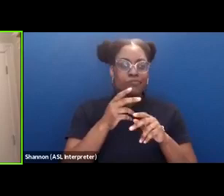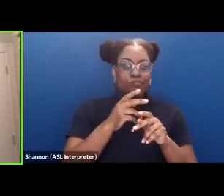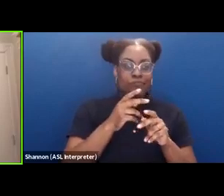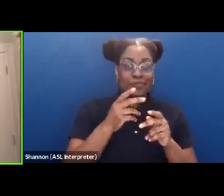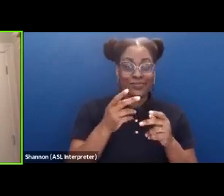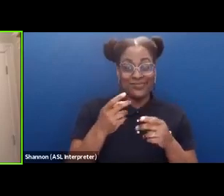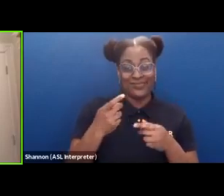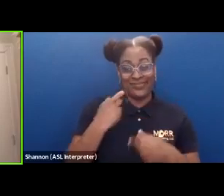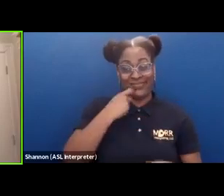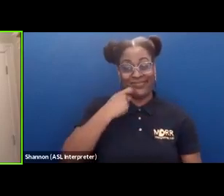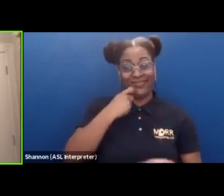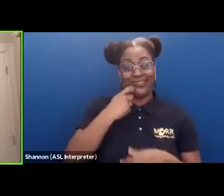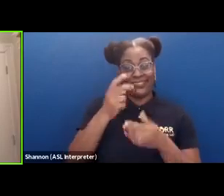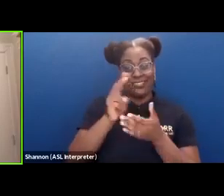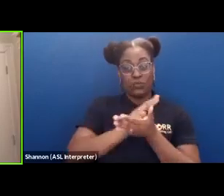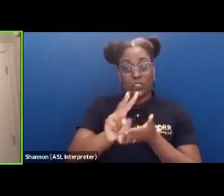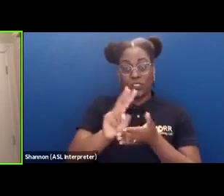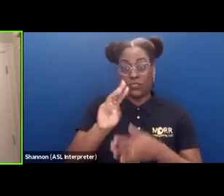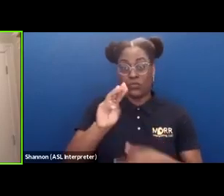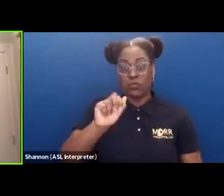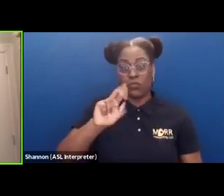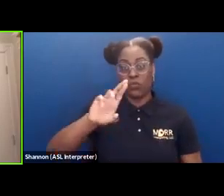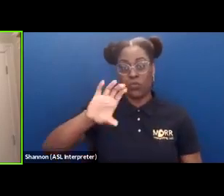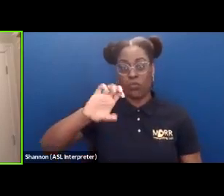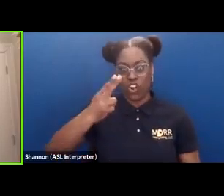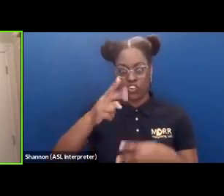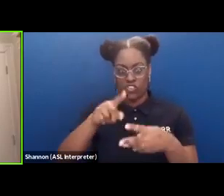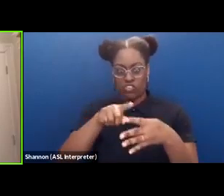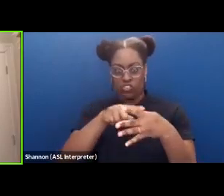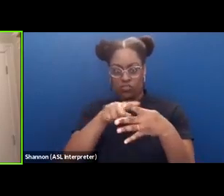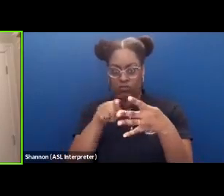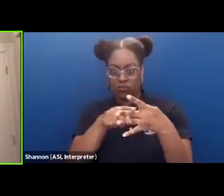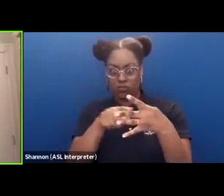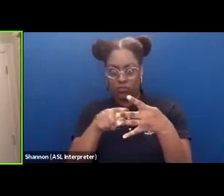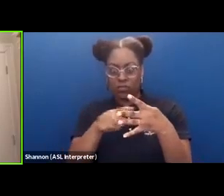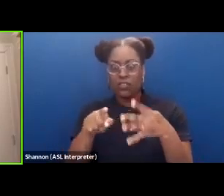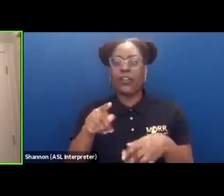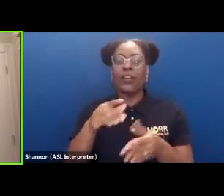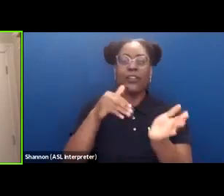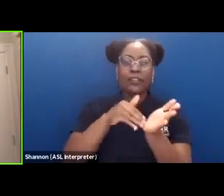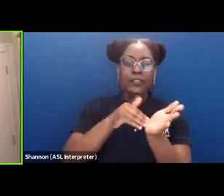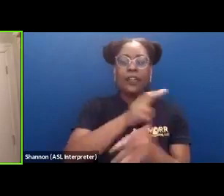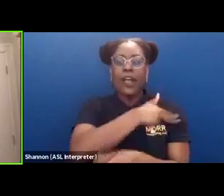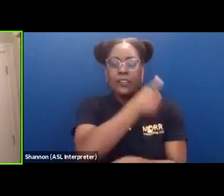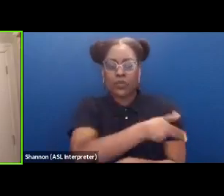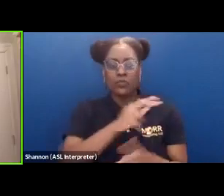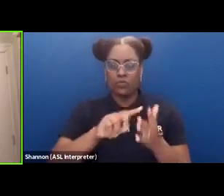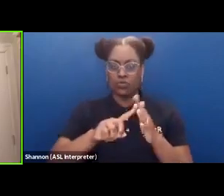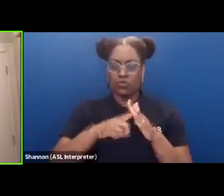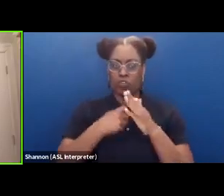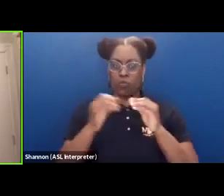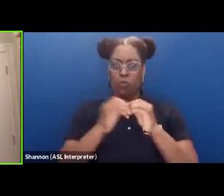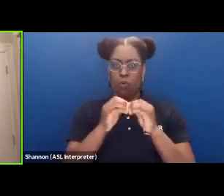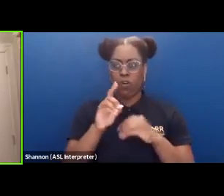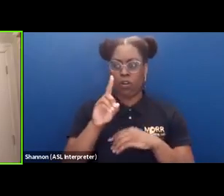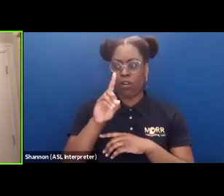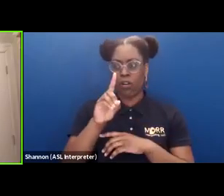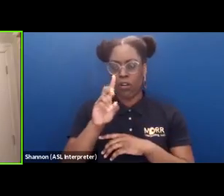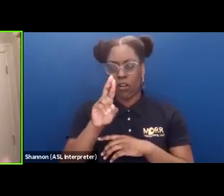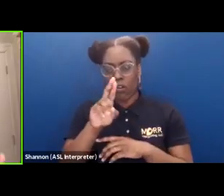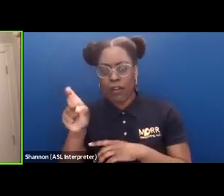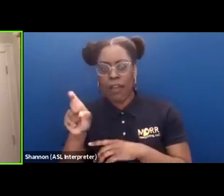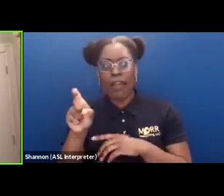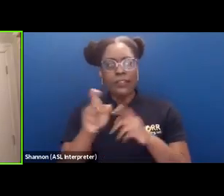in the first 2 weeks of March, which left the medication in very short supply. At no point has this